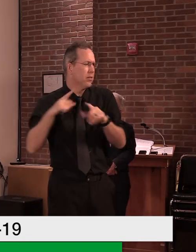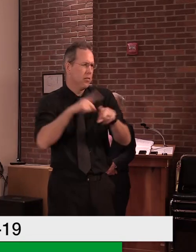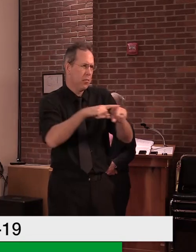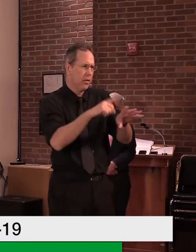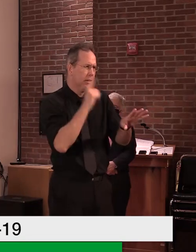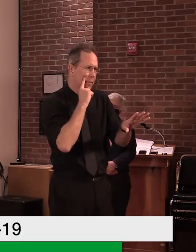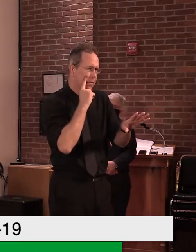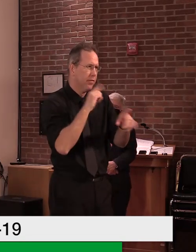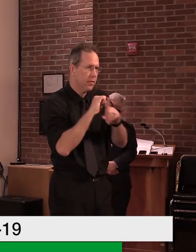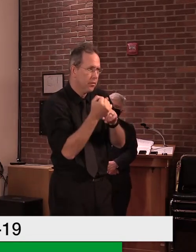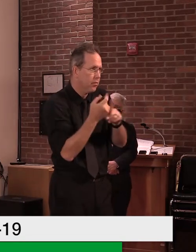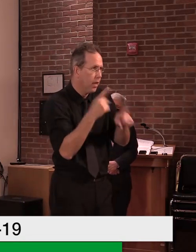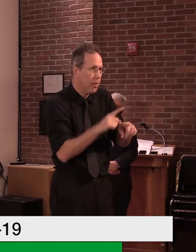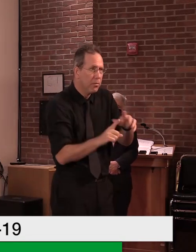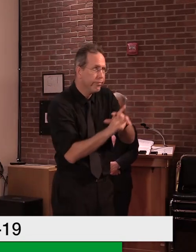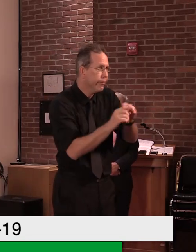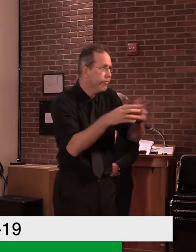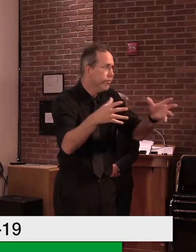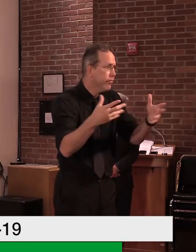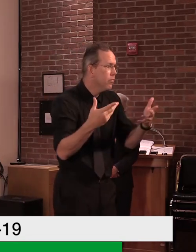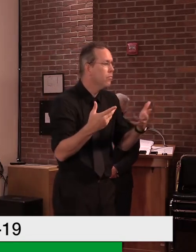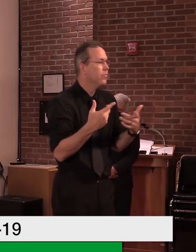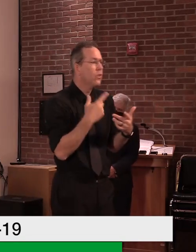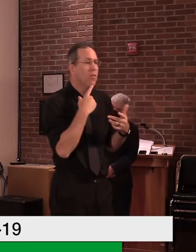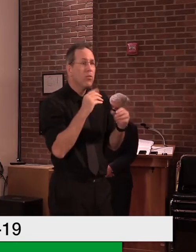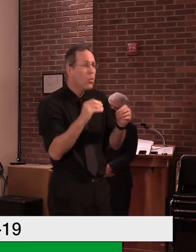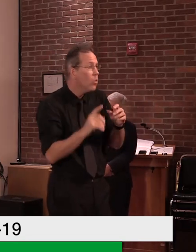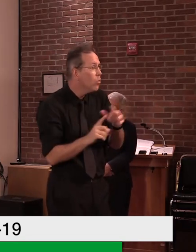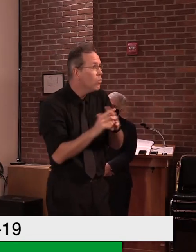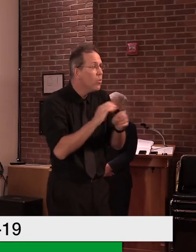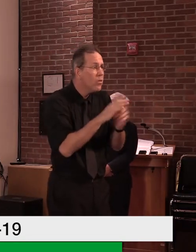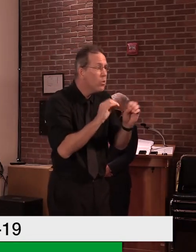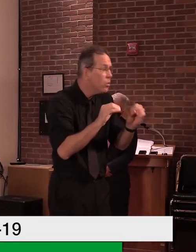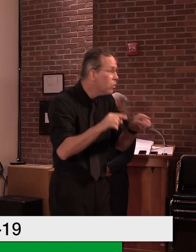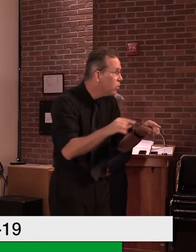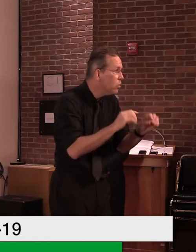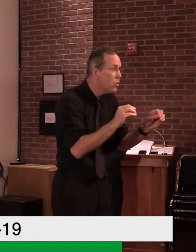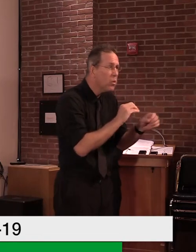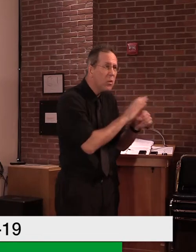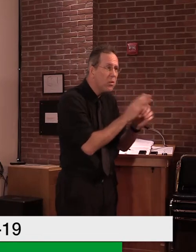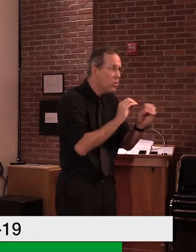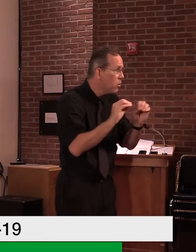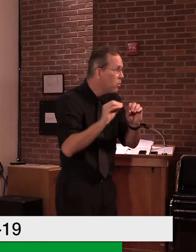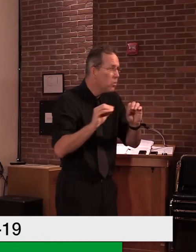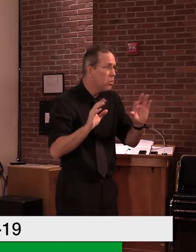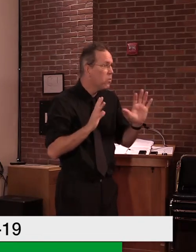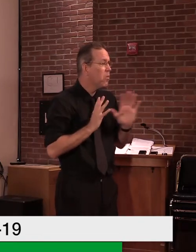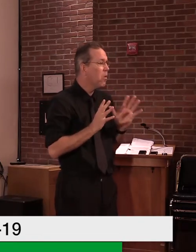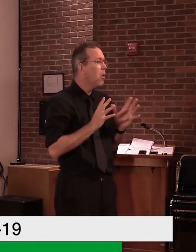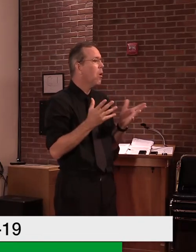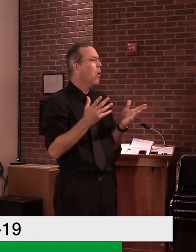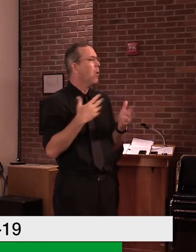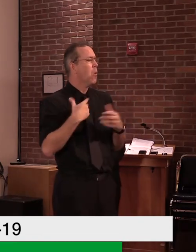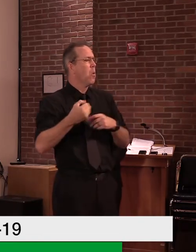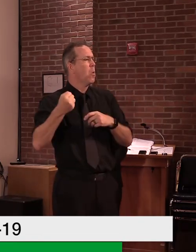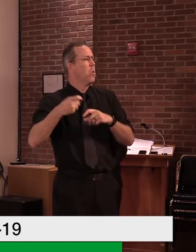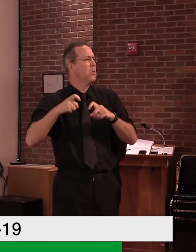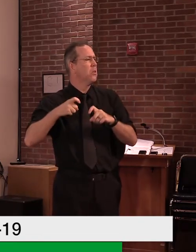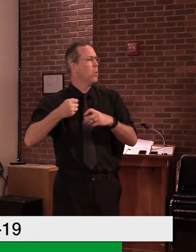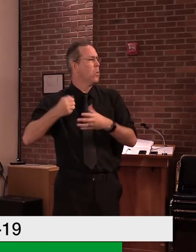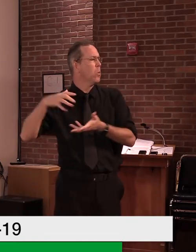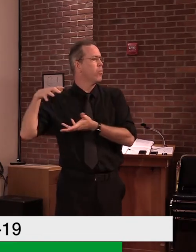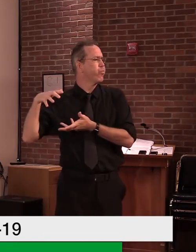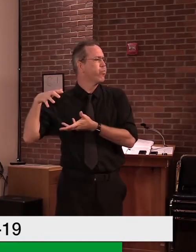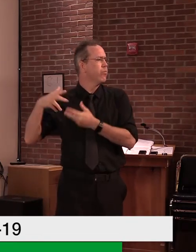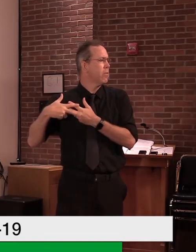yield testing this population of people, maybe we should do less of that to conserve our supplies. But at the